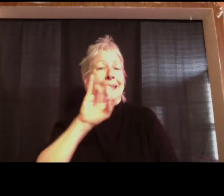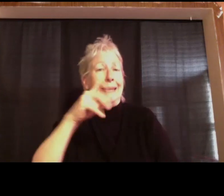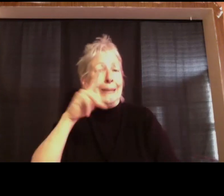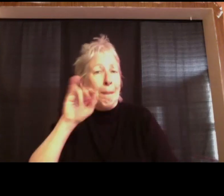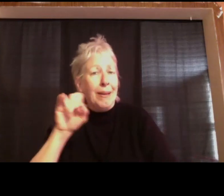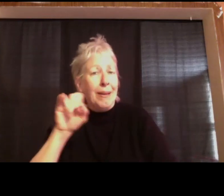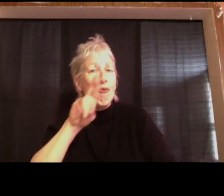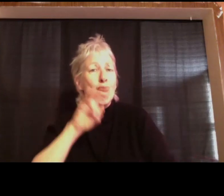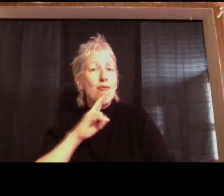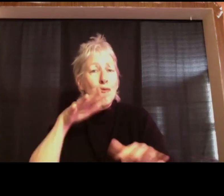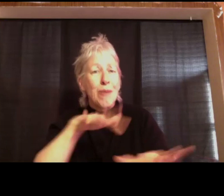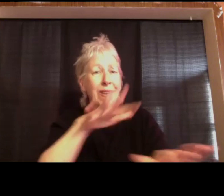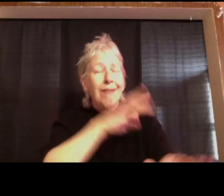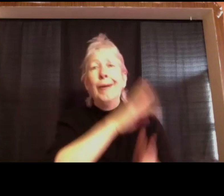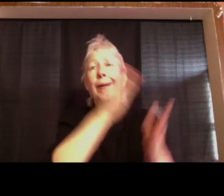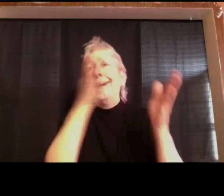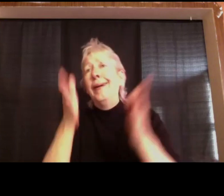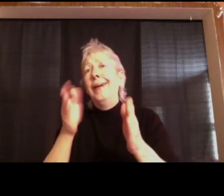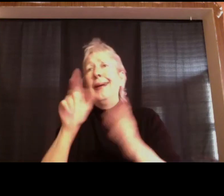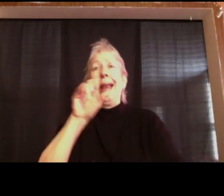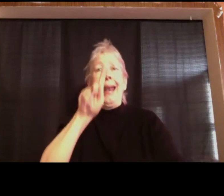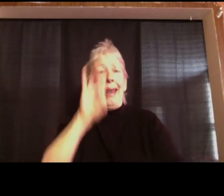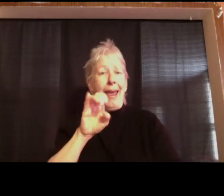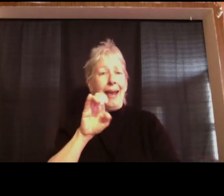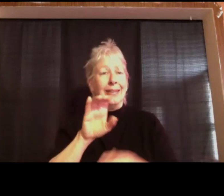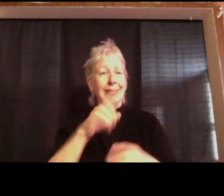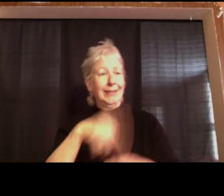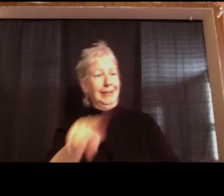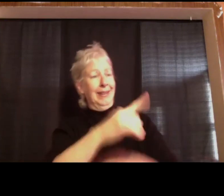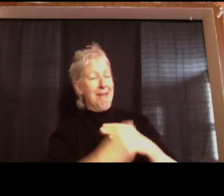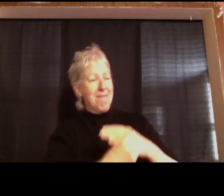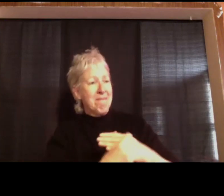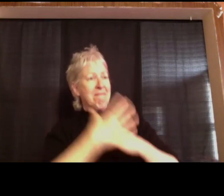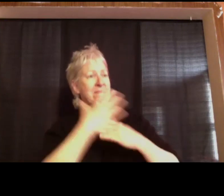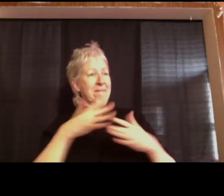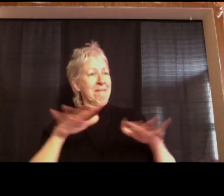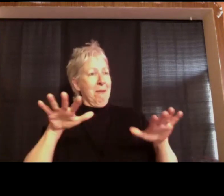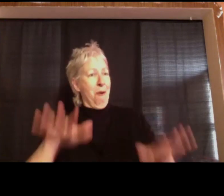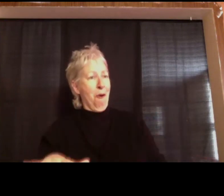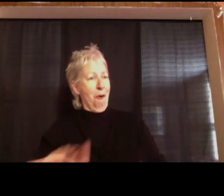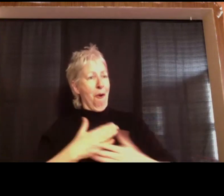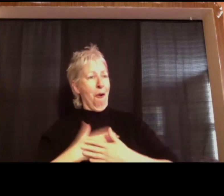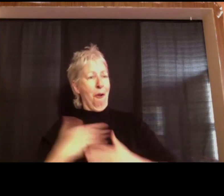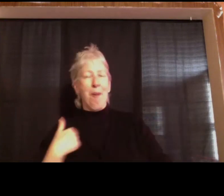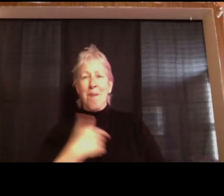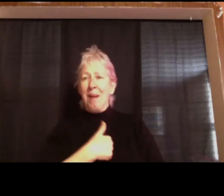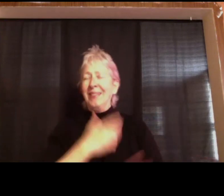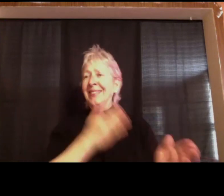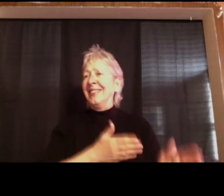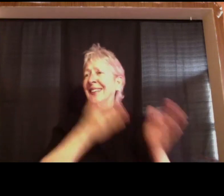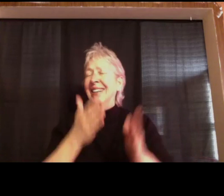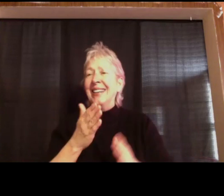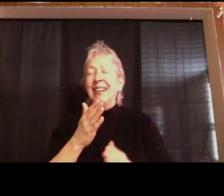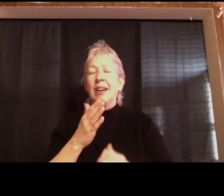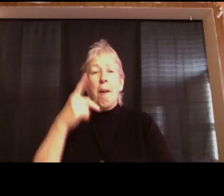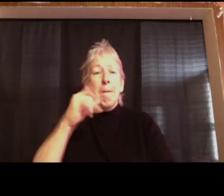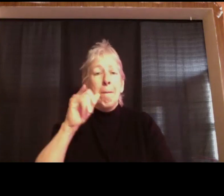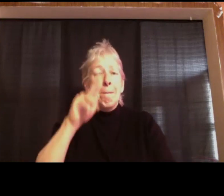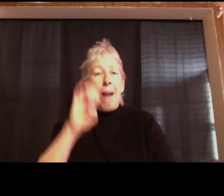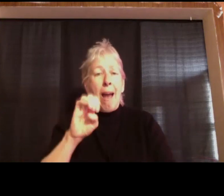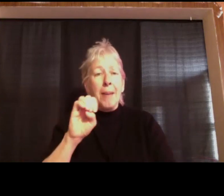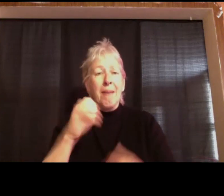the lakes that calm us, the streams that surround us, the pipes that carry water to our